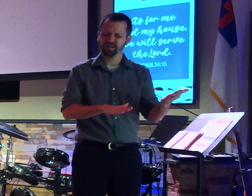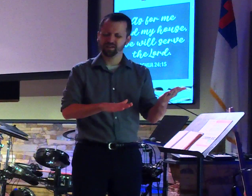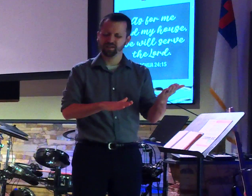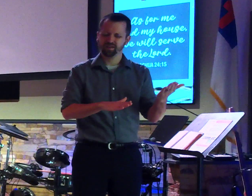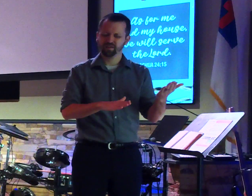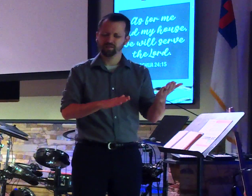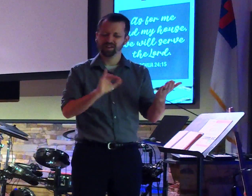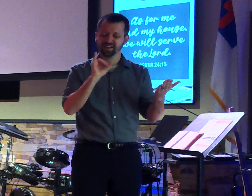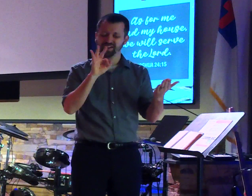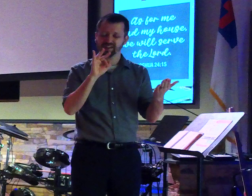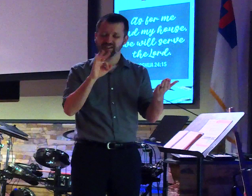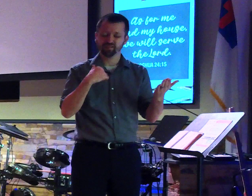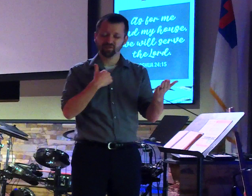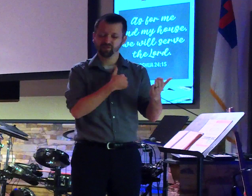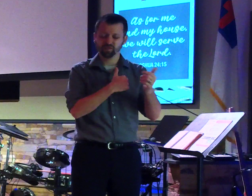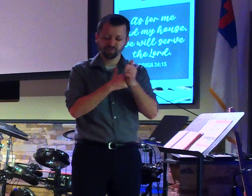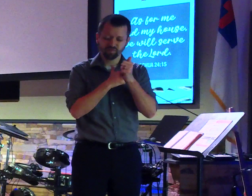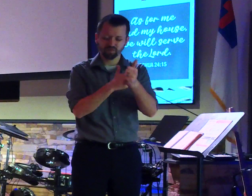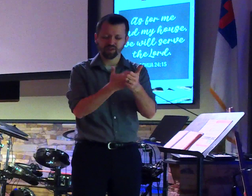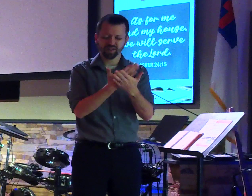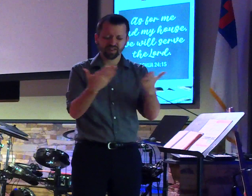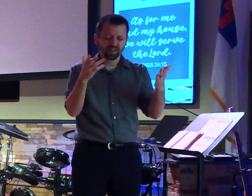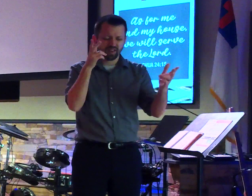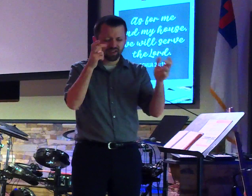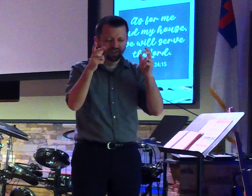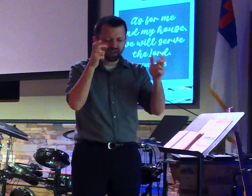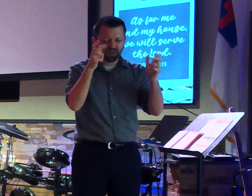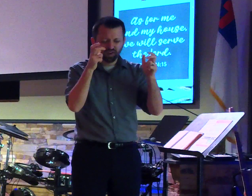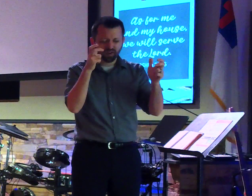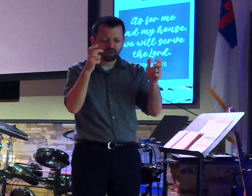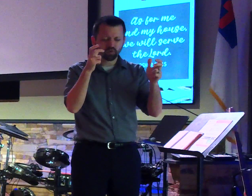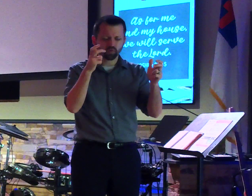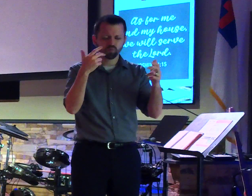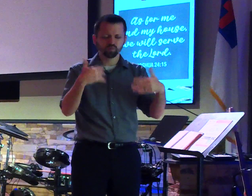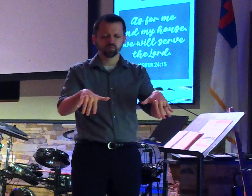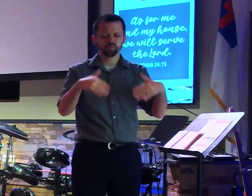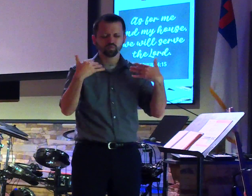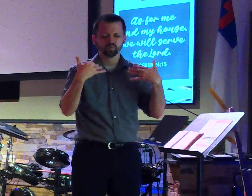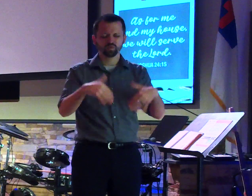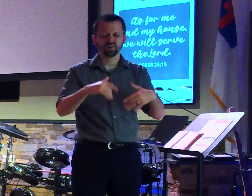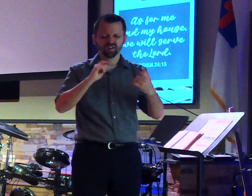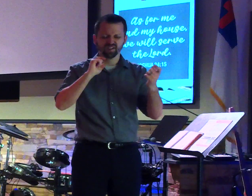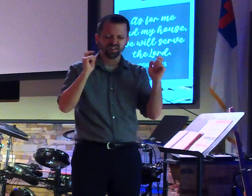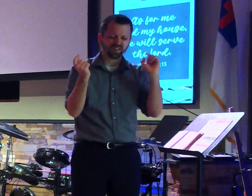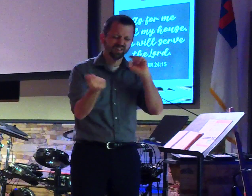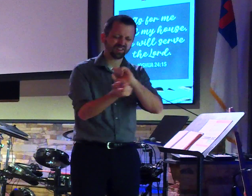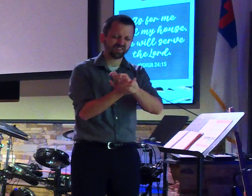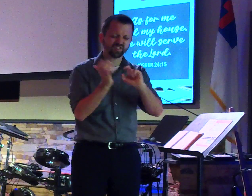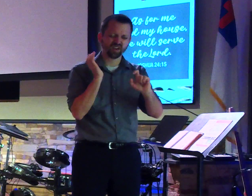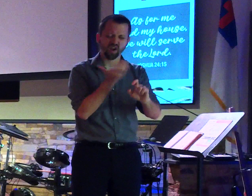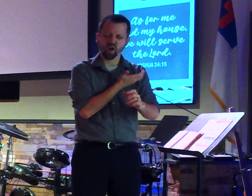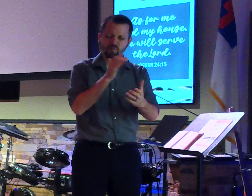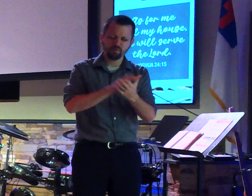implement what we heard today, if we'll just put into practice what we've heard, it can make a huge difference in our marriage and our life to get